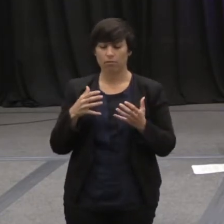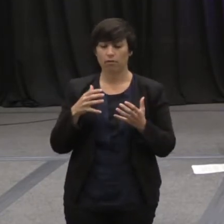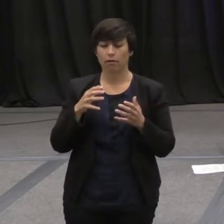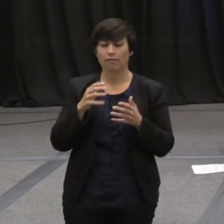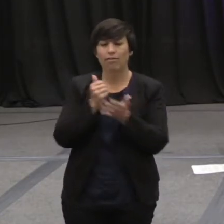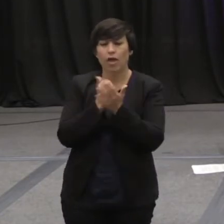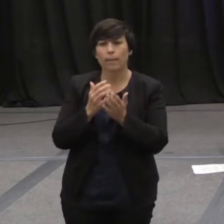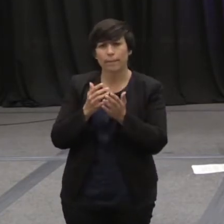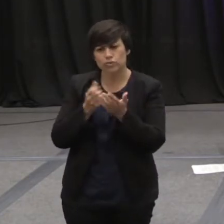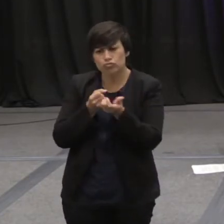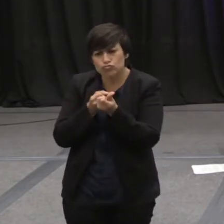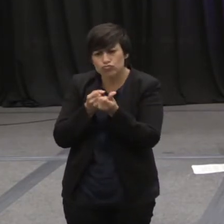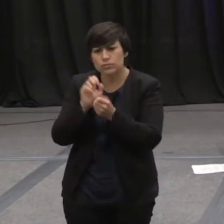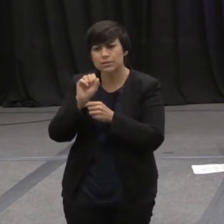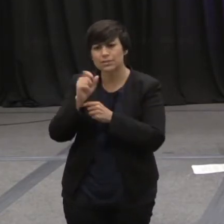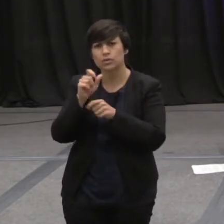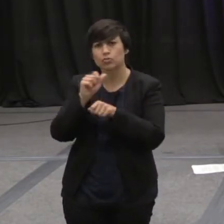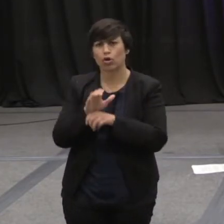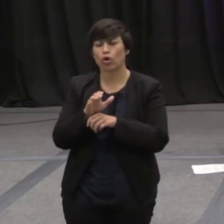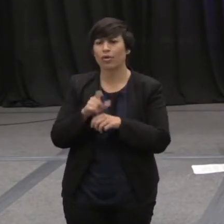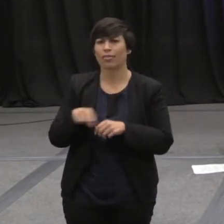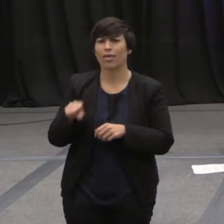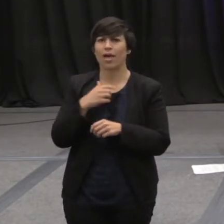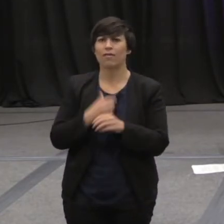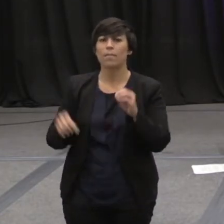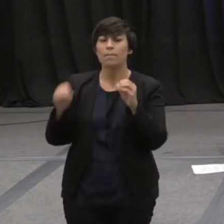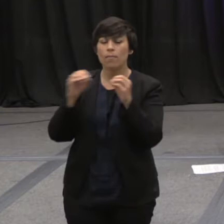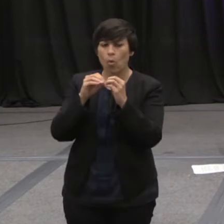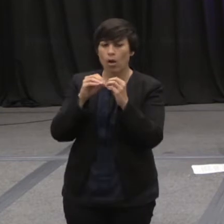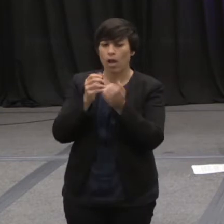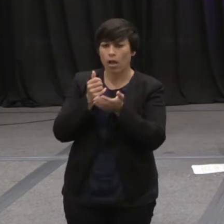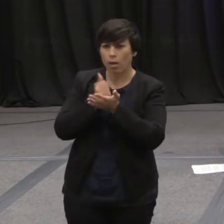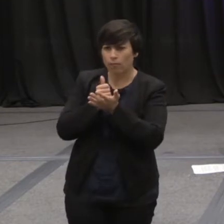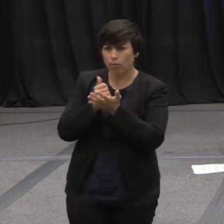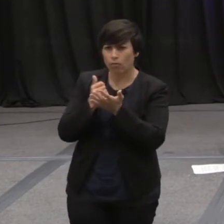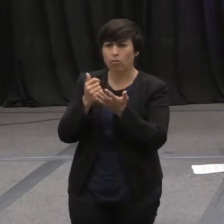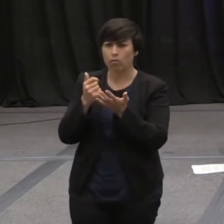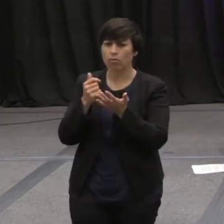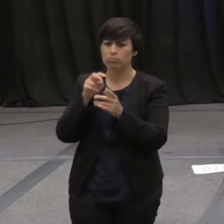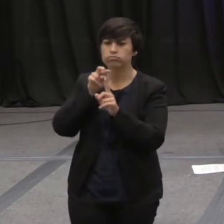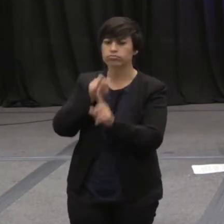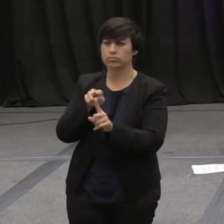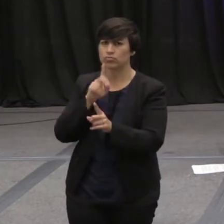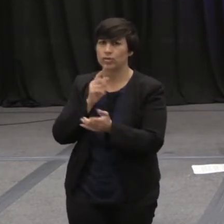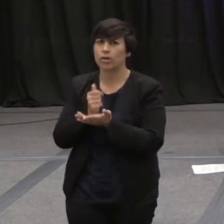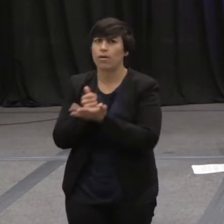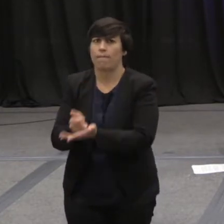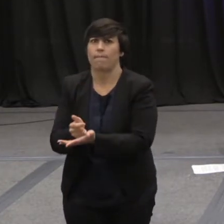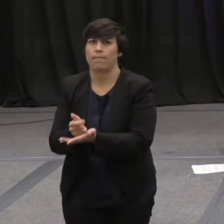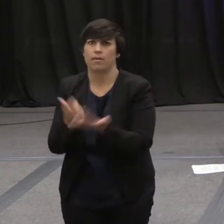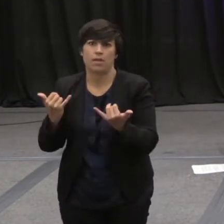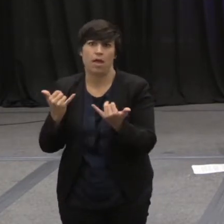working from a more healthful starting point. A lot of them are here at Woodhull, actually.